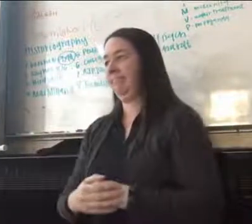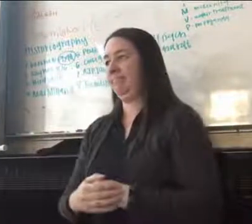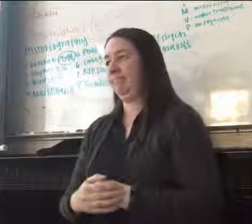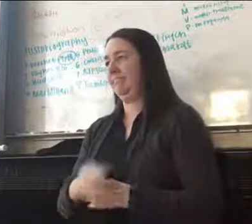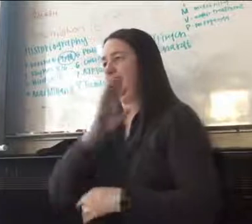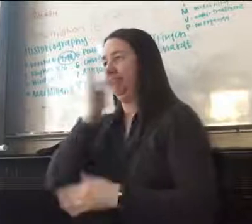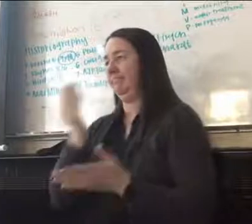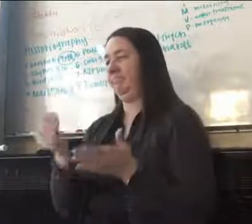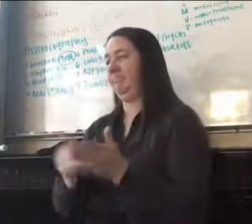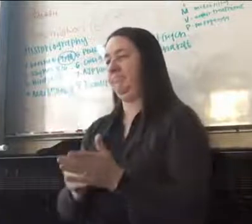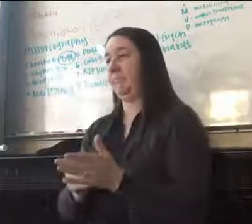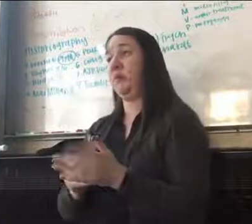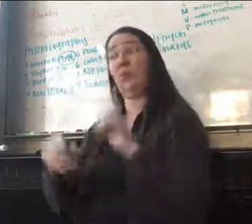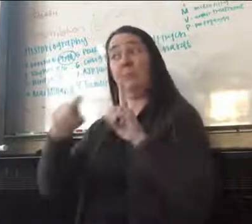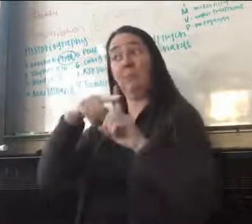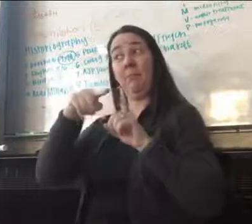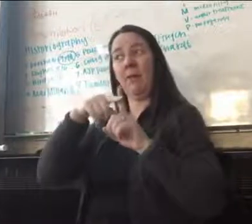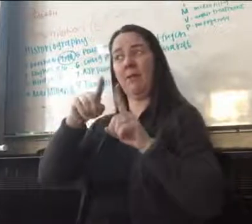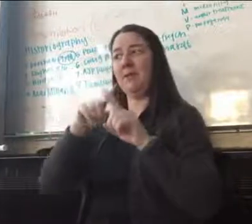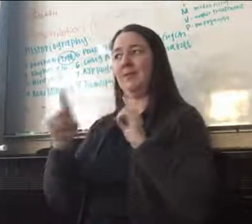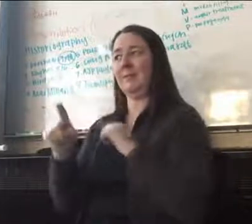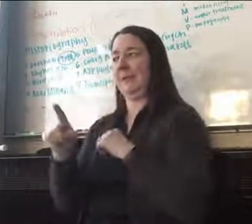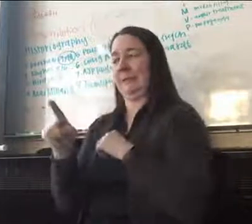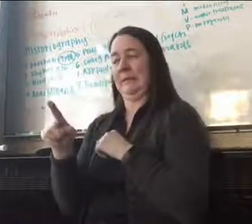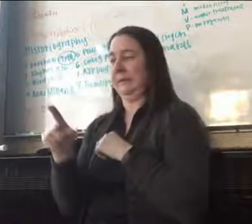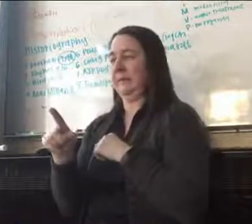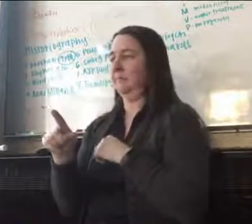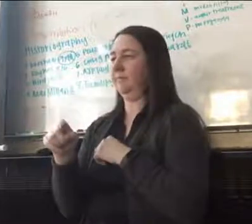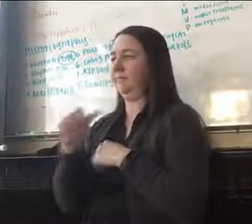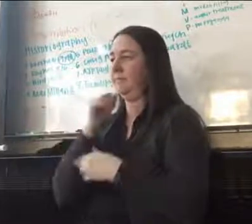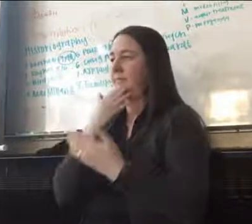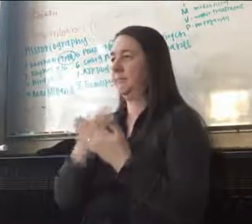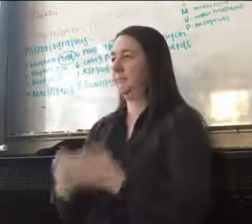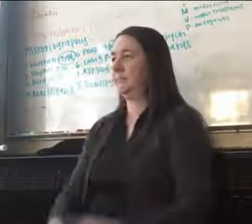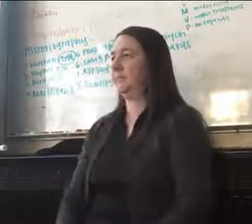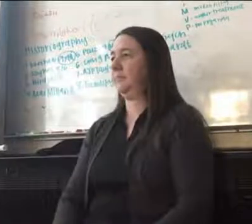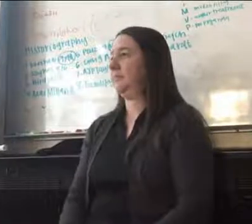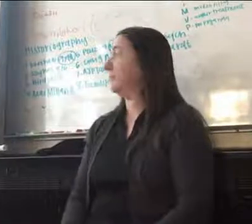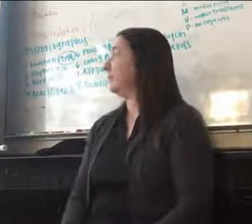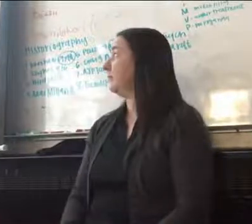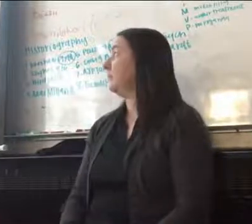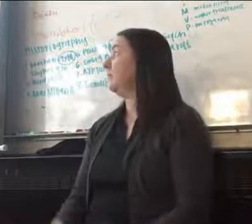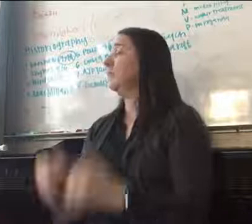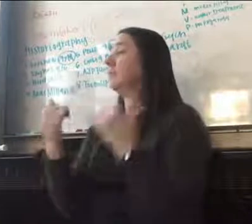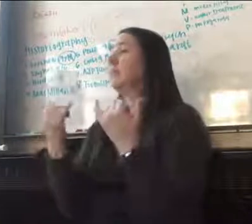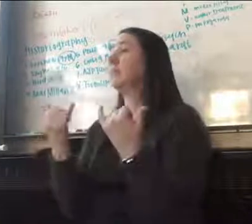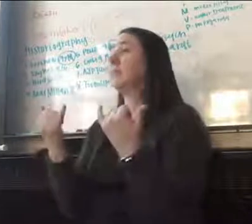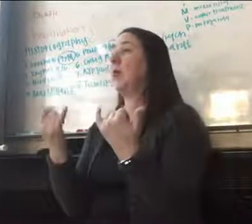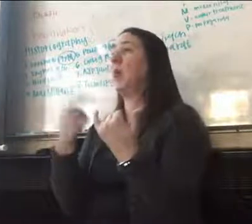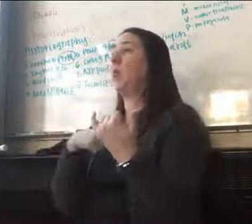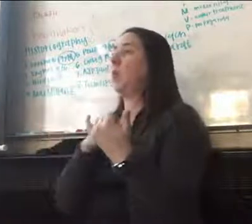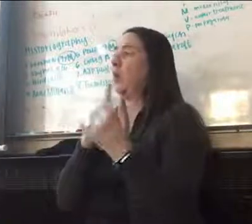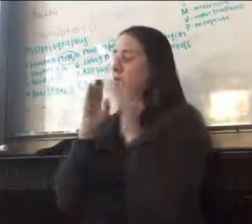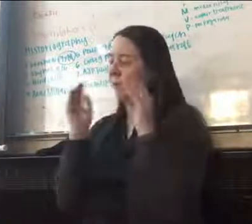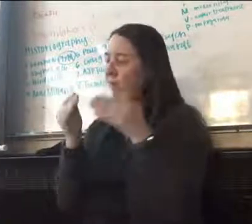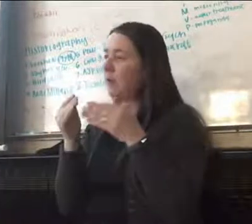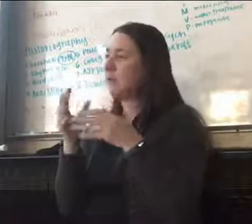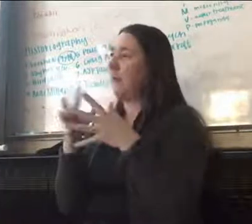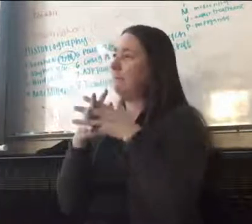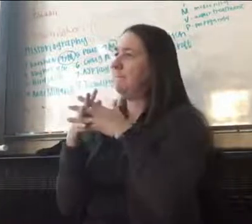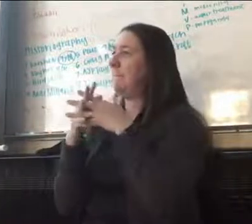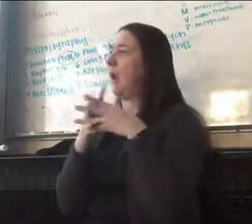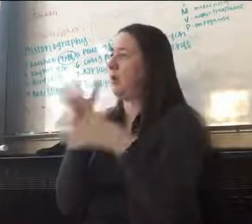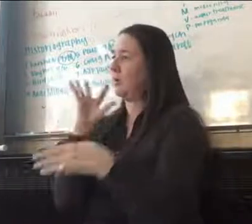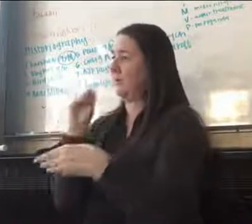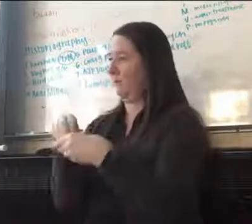a positive thing, a happy thing, but it does end in 1914. Now we're going to get into actually America's involvement into the war. So if